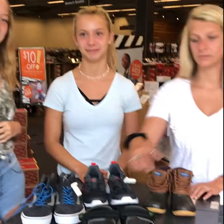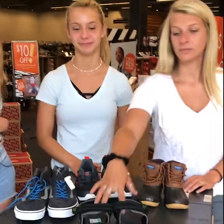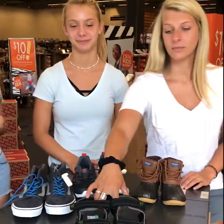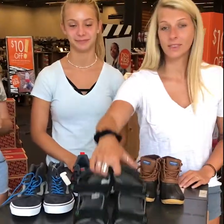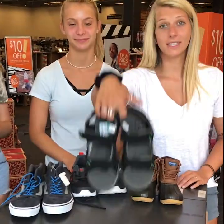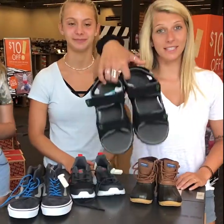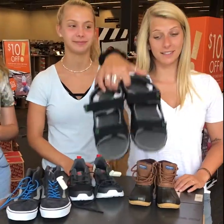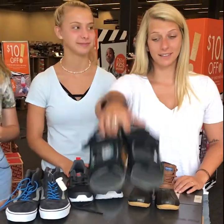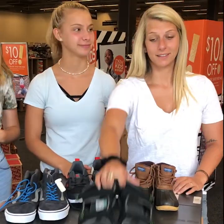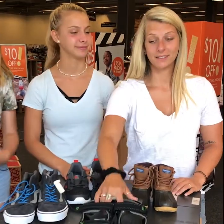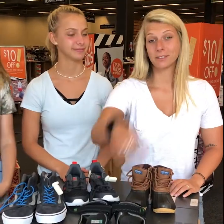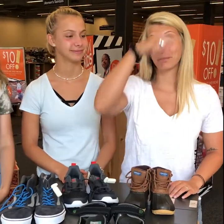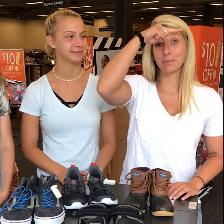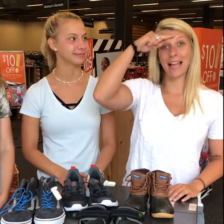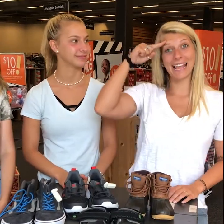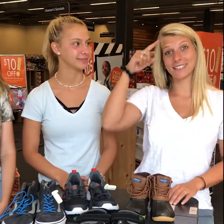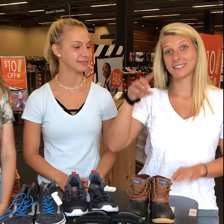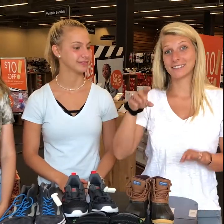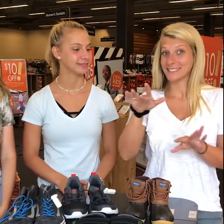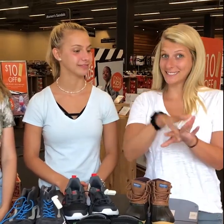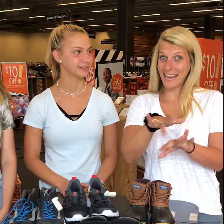Whisk. Black. Cheese.